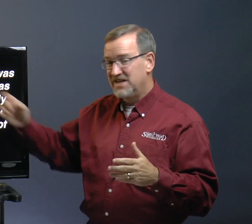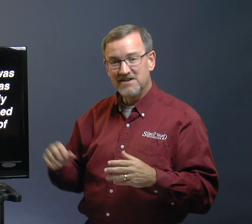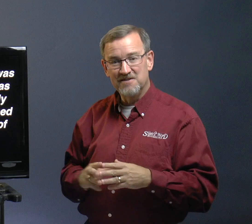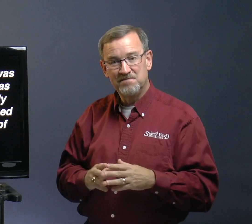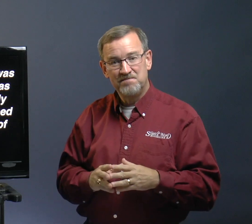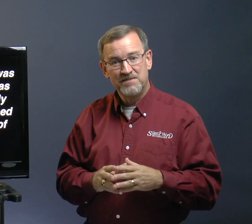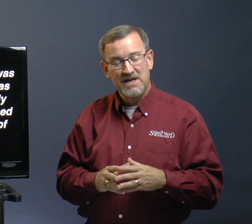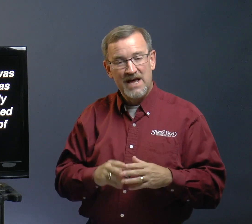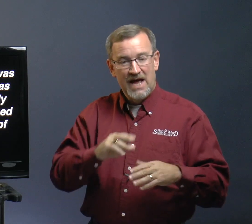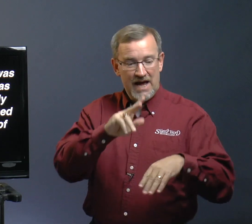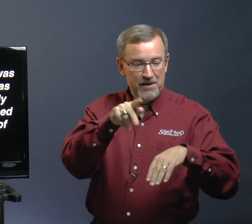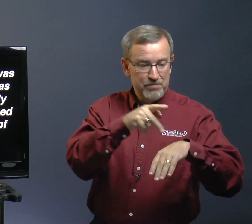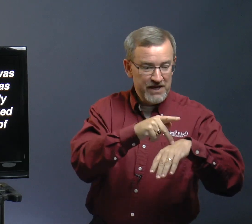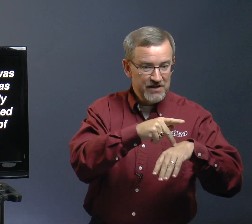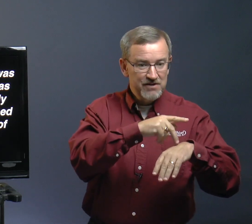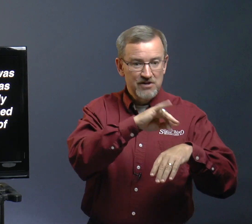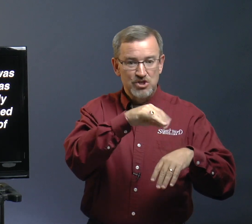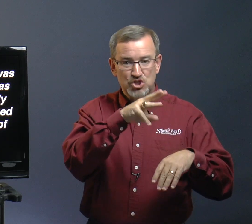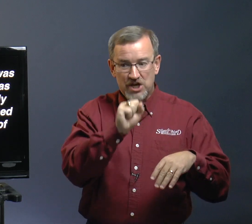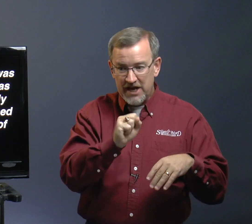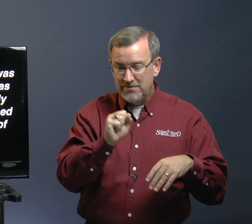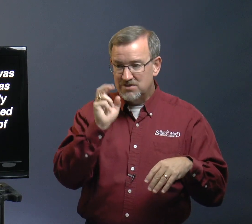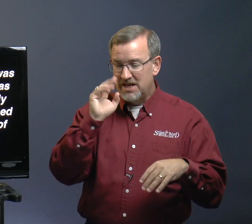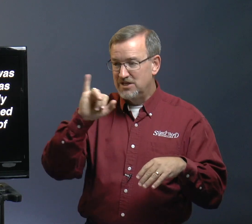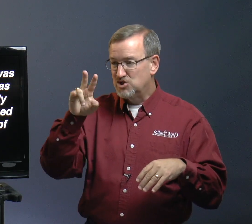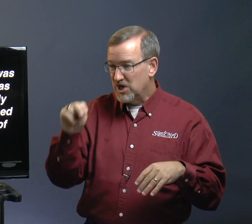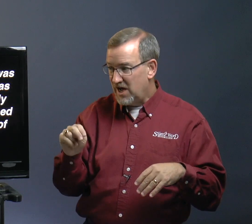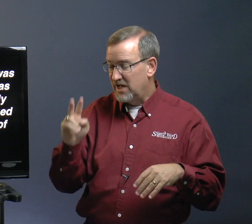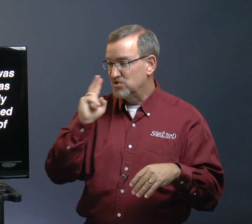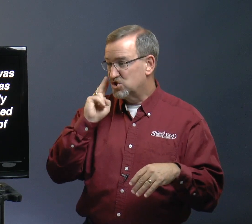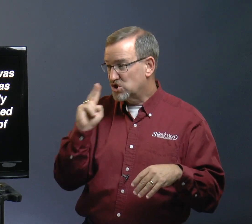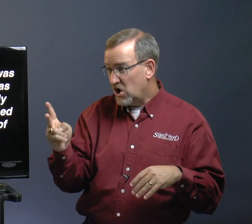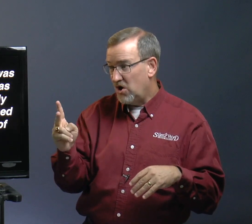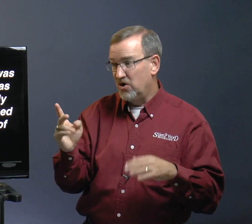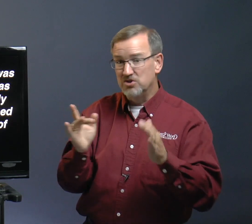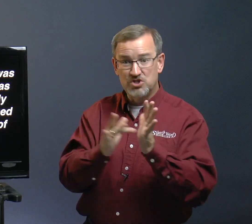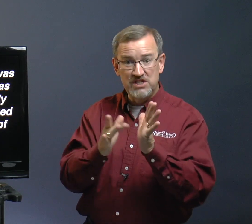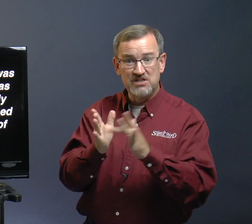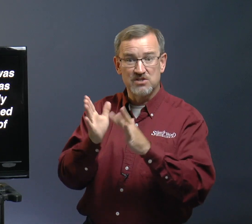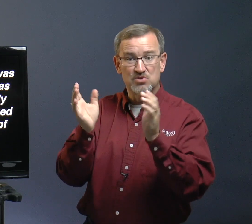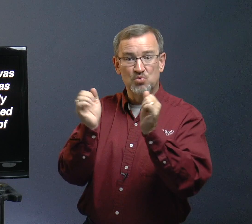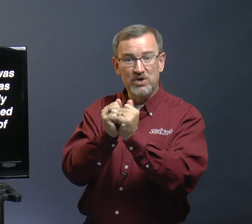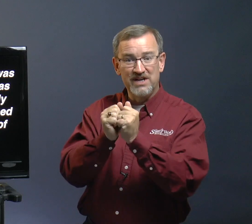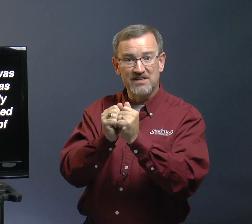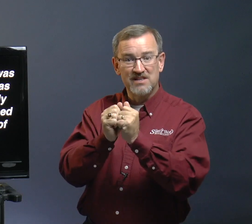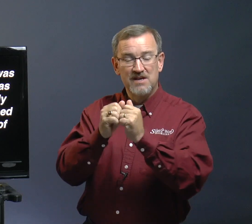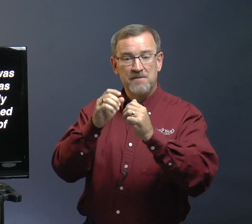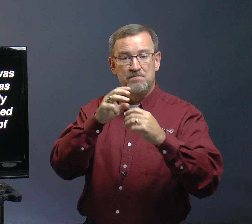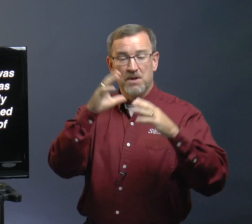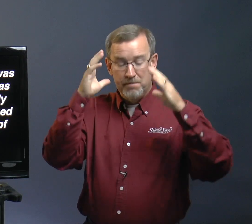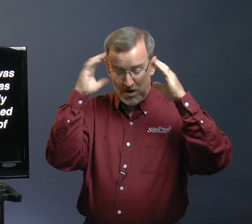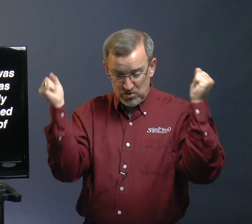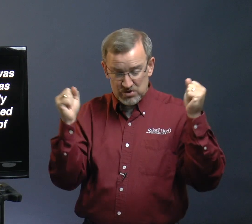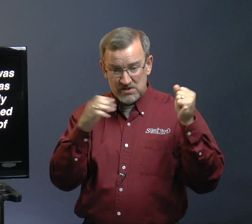here. And Peter, James, and John saw Jesus with Moses